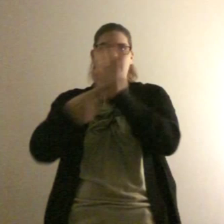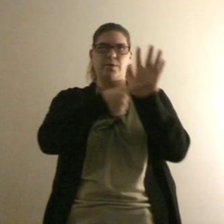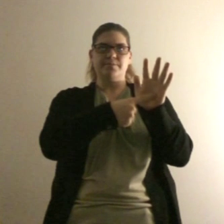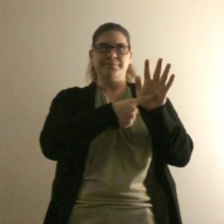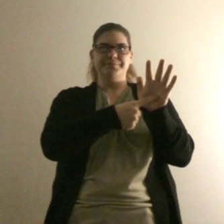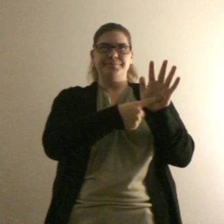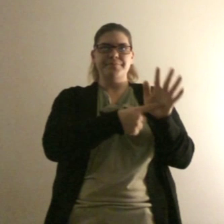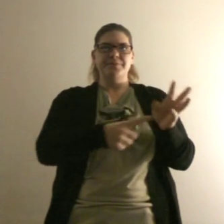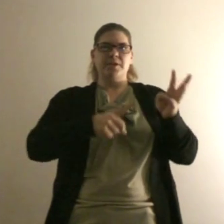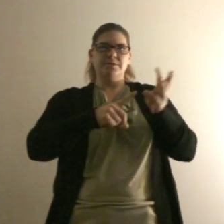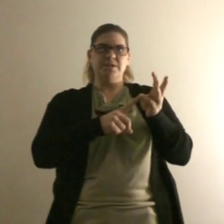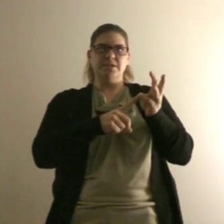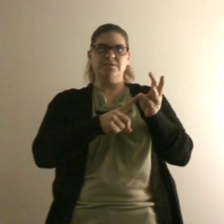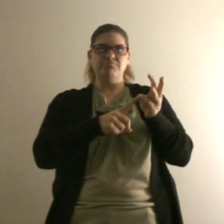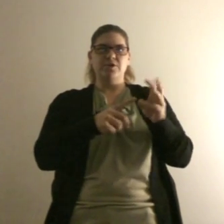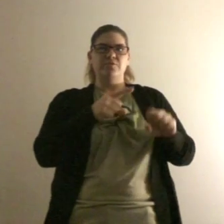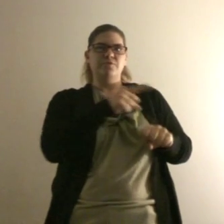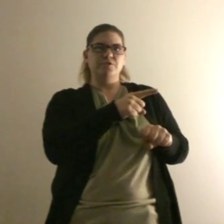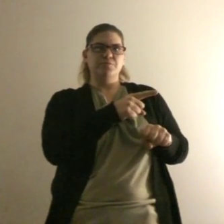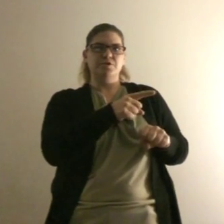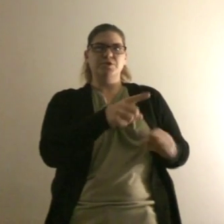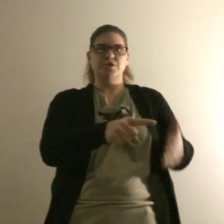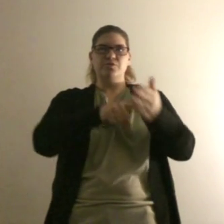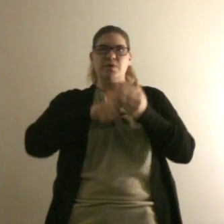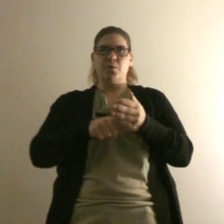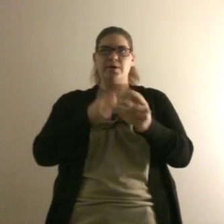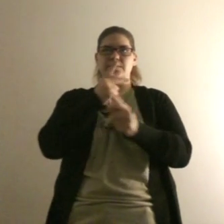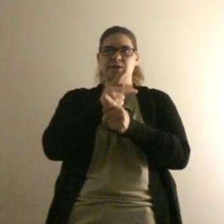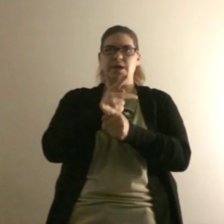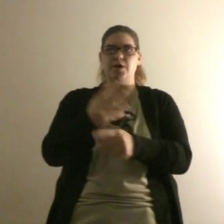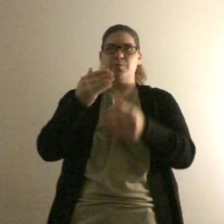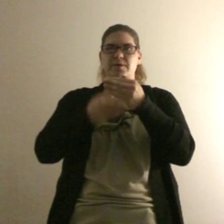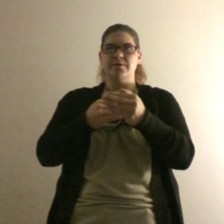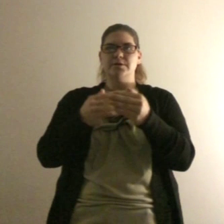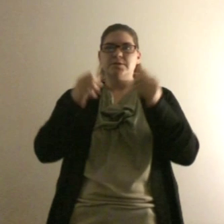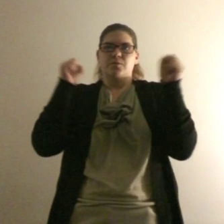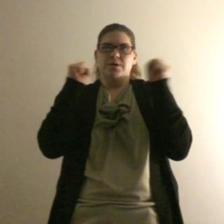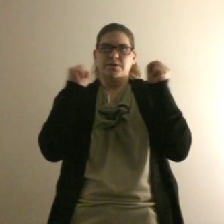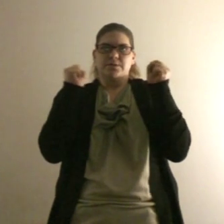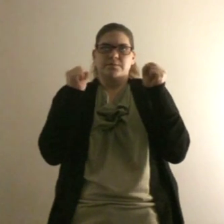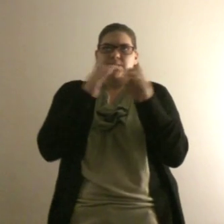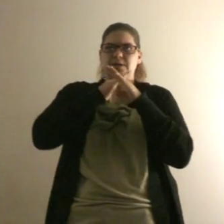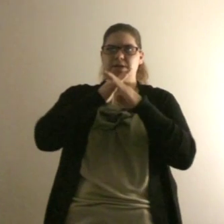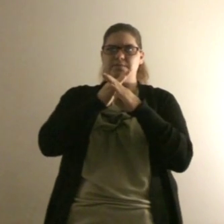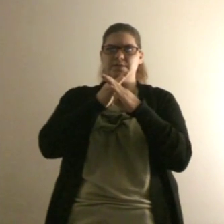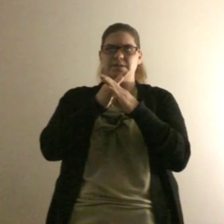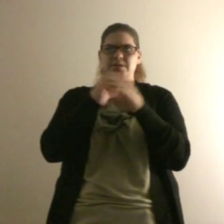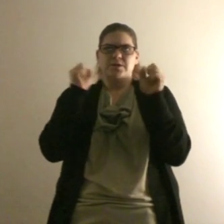anyone. Number 6. Rose bushes require care prior to the winter to protect them against